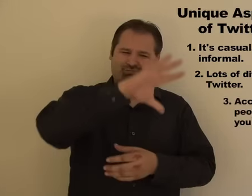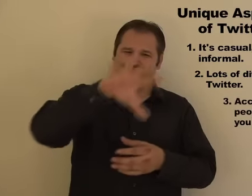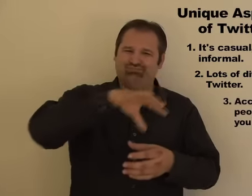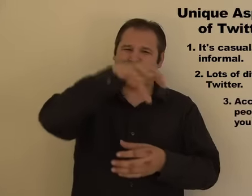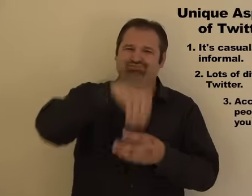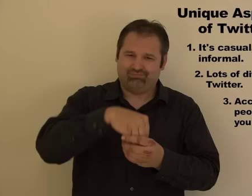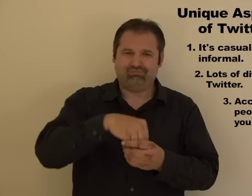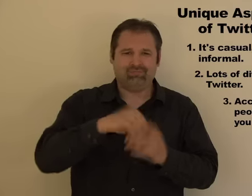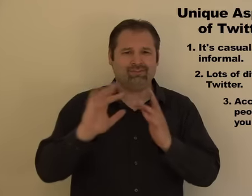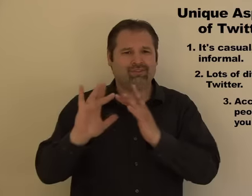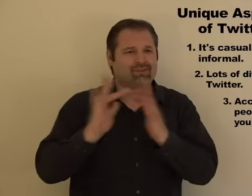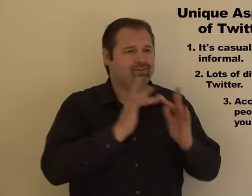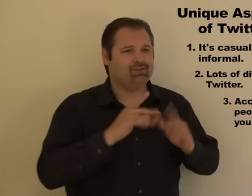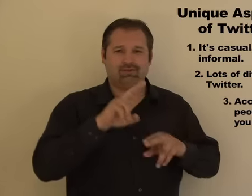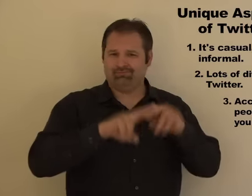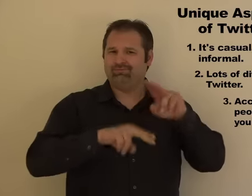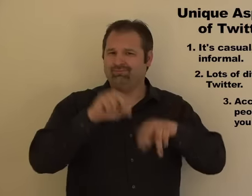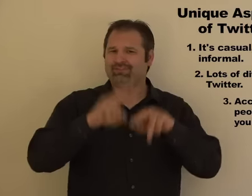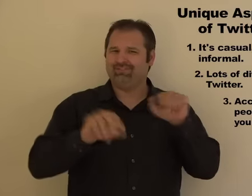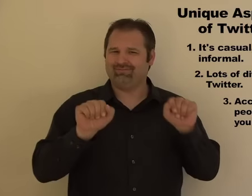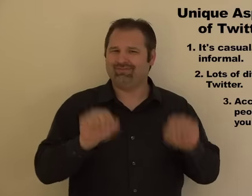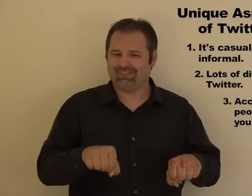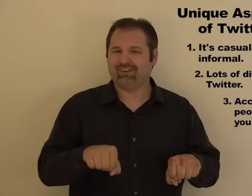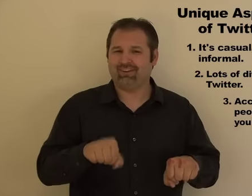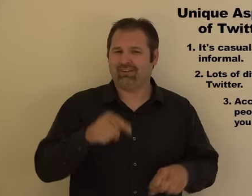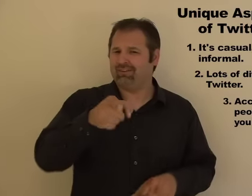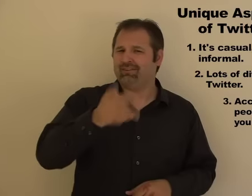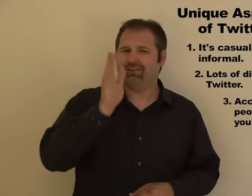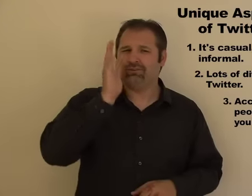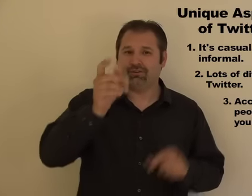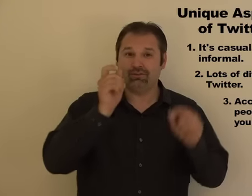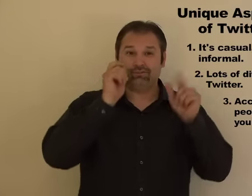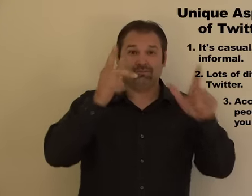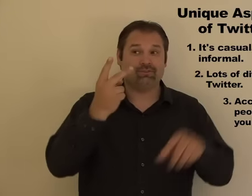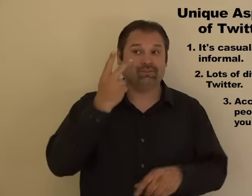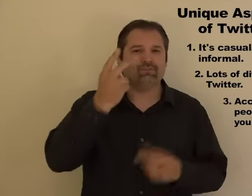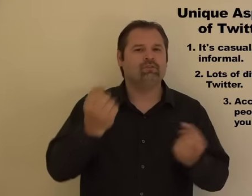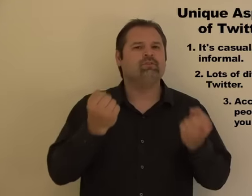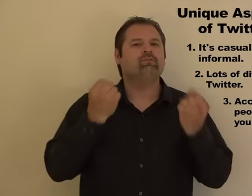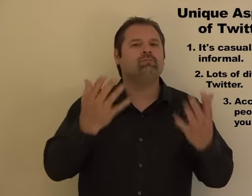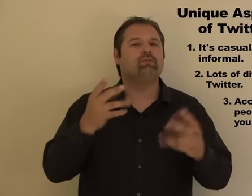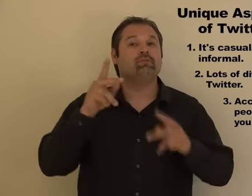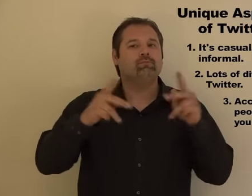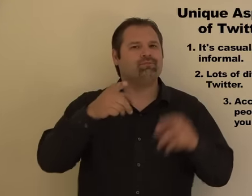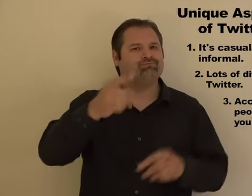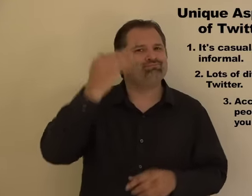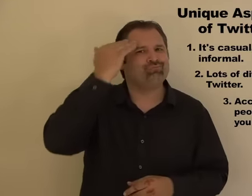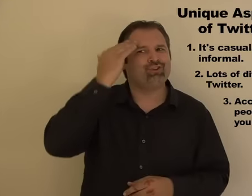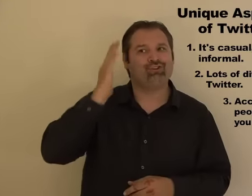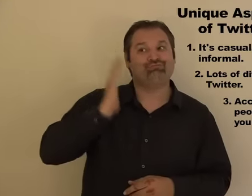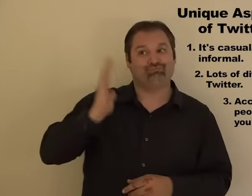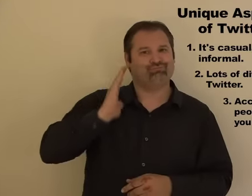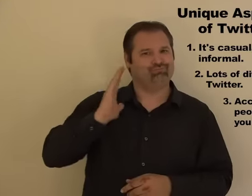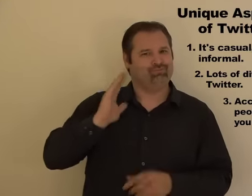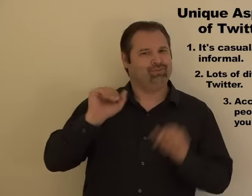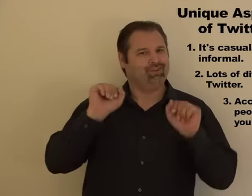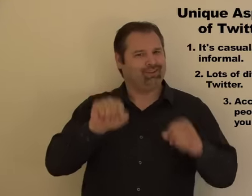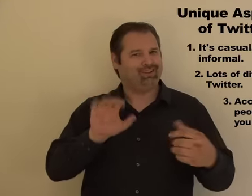It's the one-stop shop for your networking needs. You'll be surprised to find that stars in your field, mentors, may follow